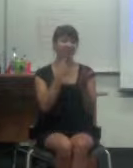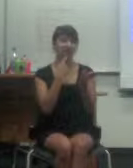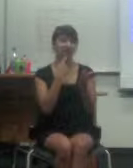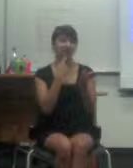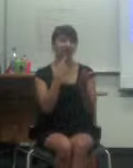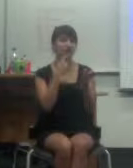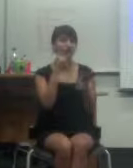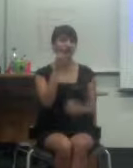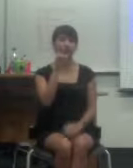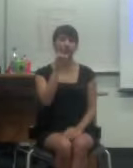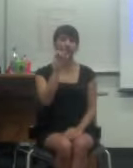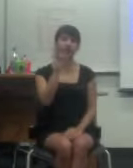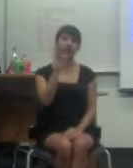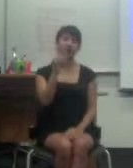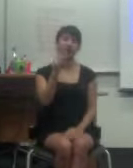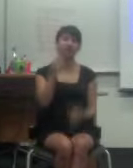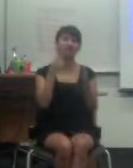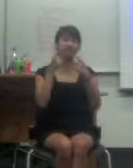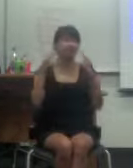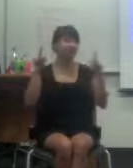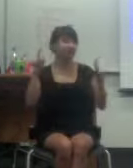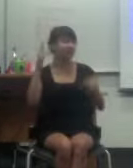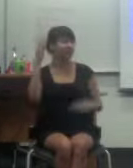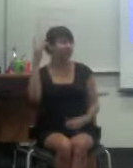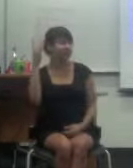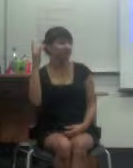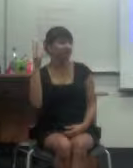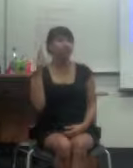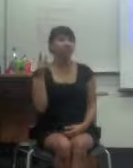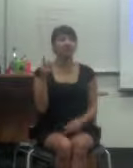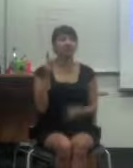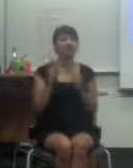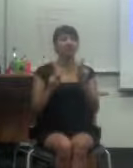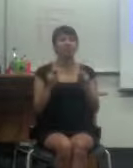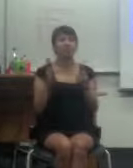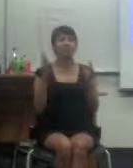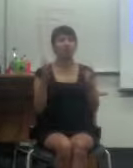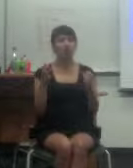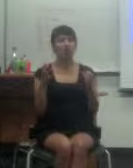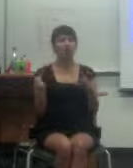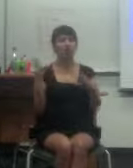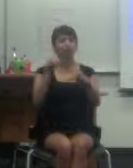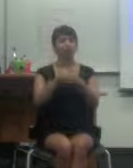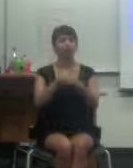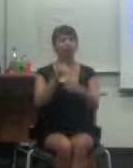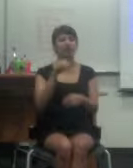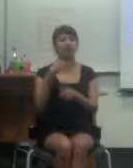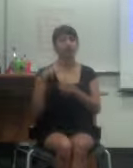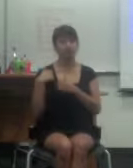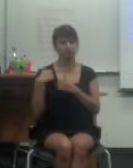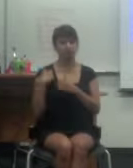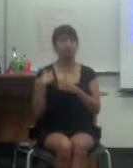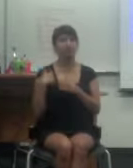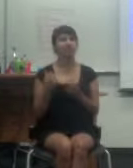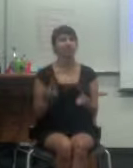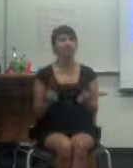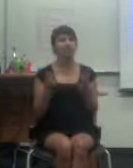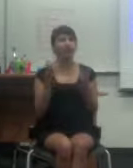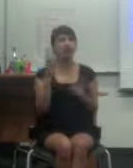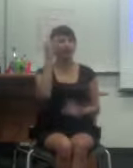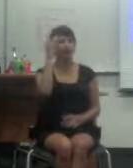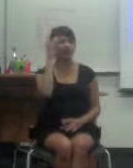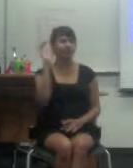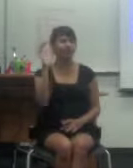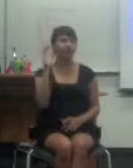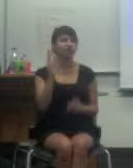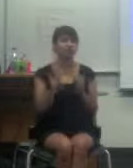successful because there are people that actually want to be in the Army. There are intelligent people that might have extra skills that